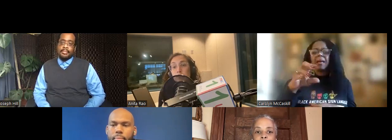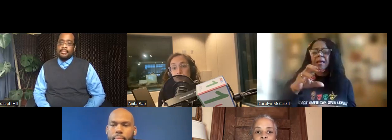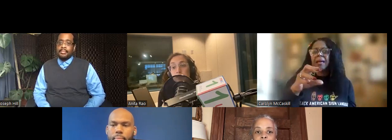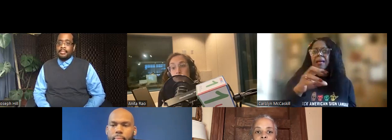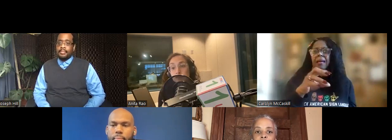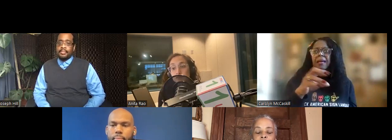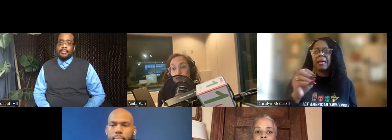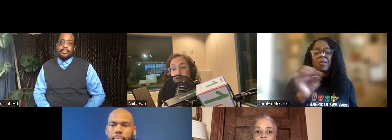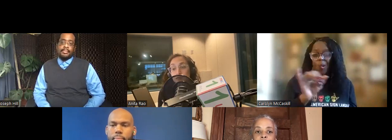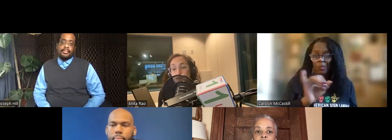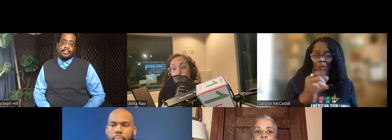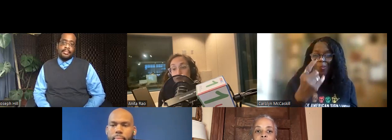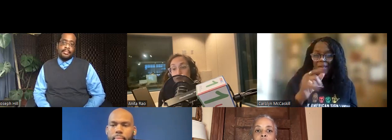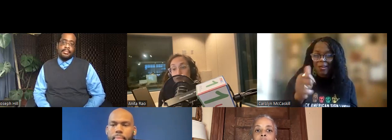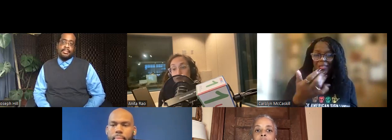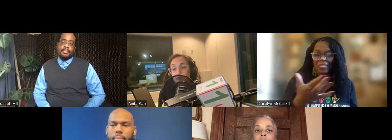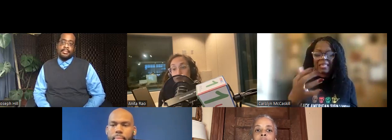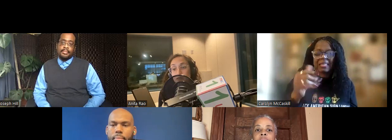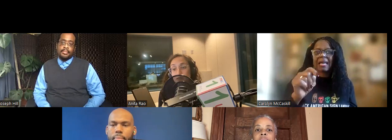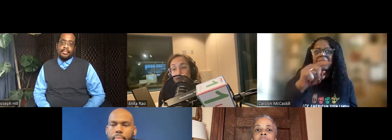academic preparation.